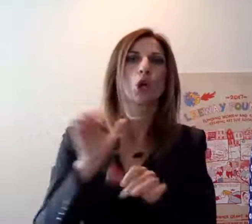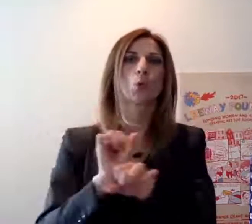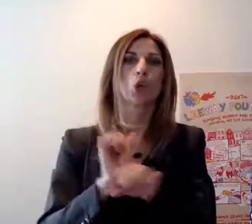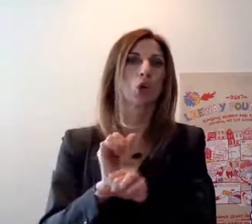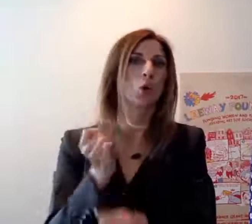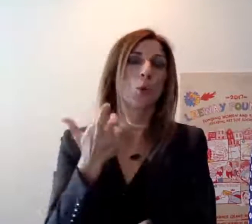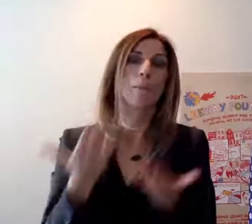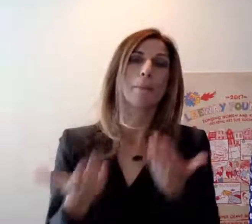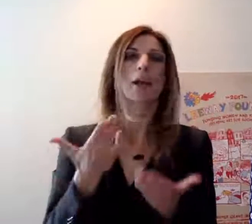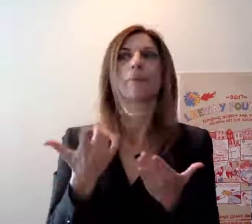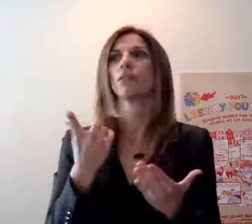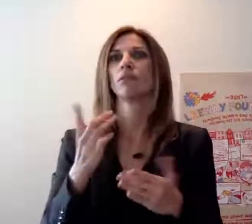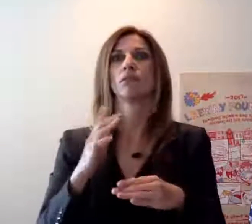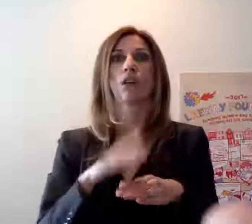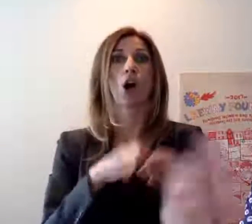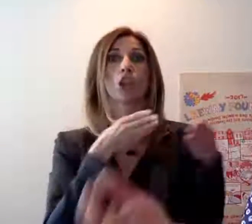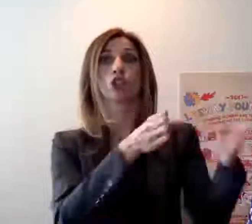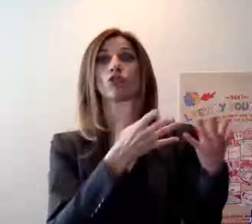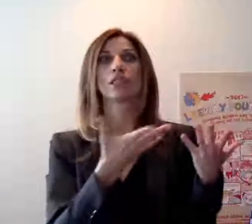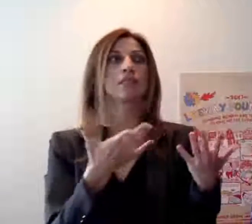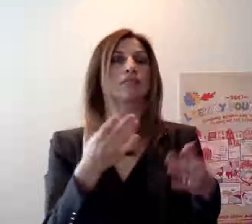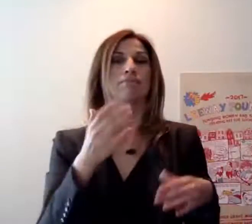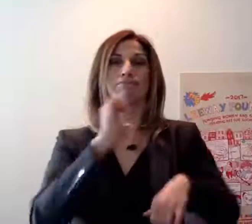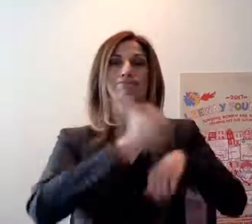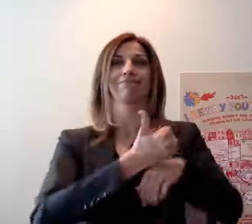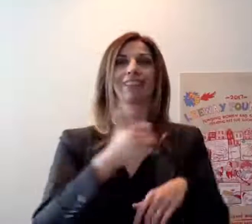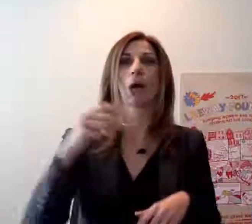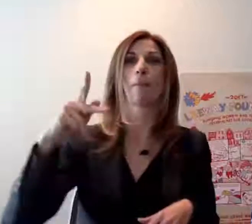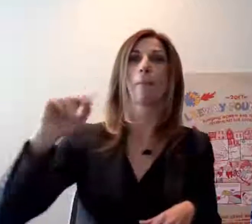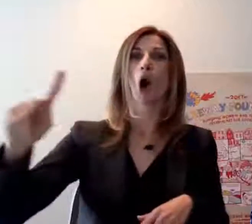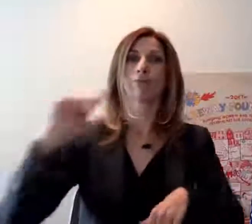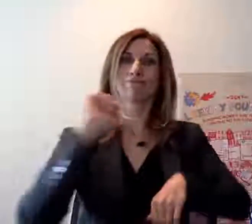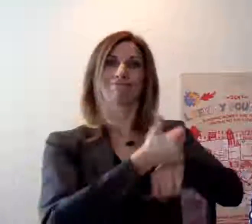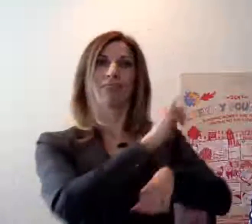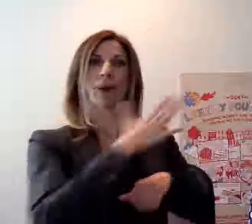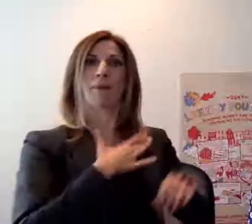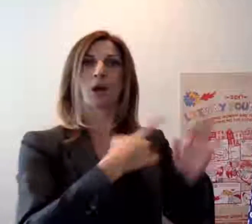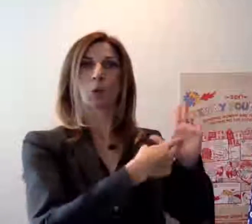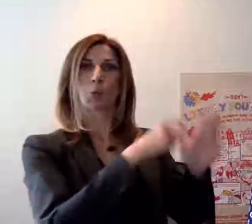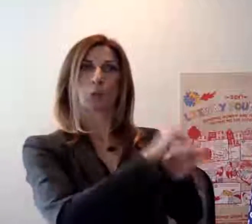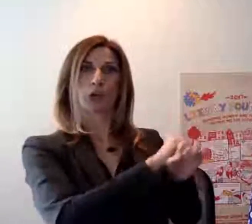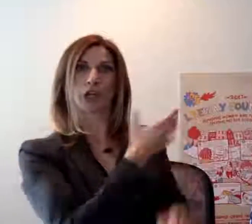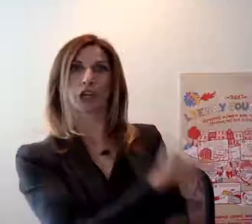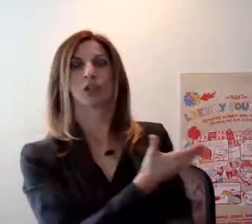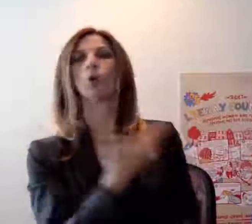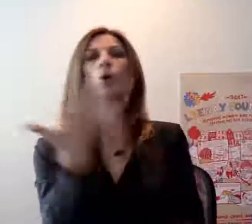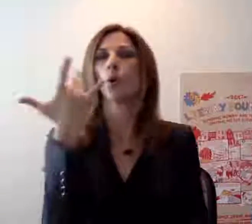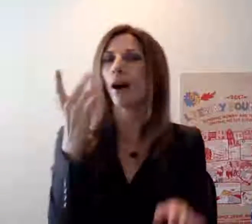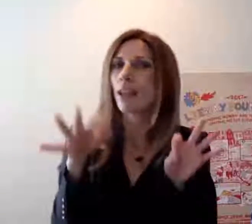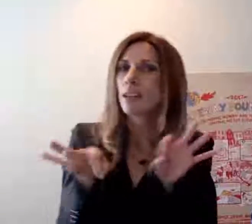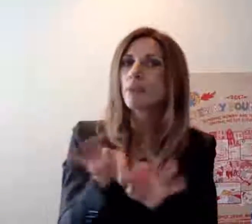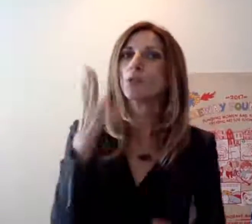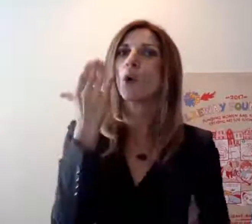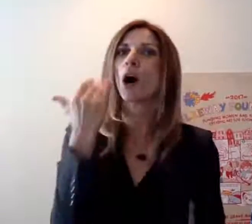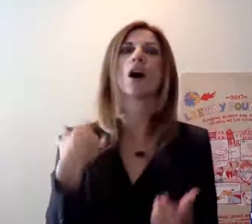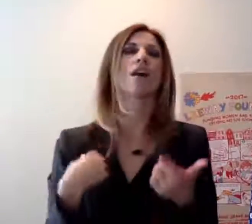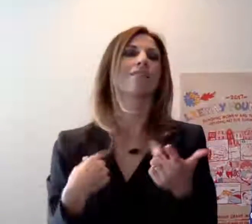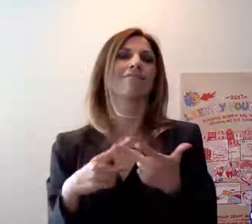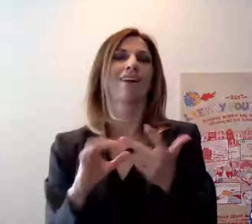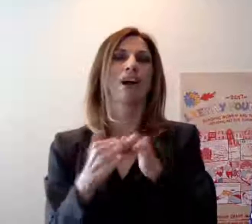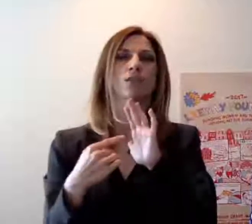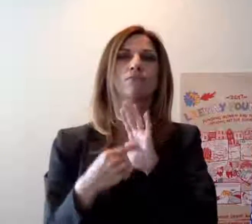Or maybe it's on the streets, in a park in some sort of way. Why is that significant, and how does that reflect